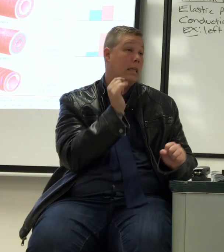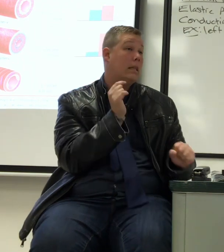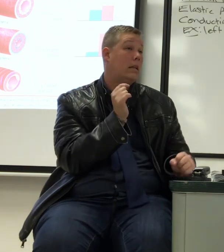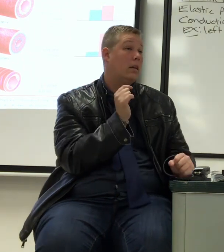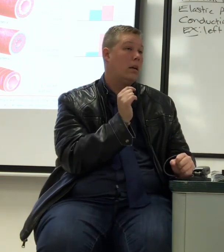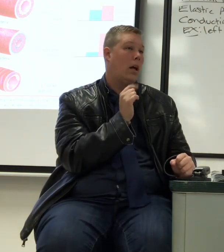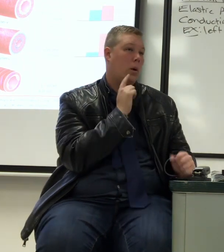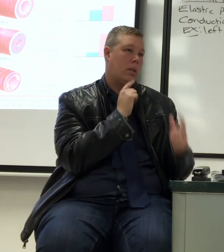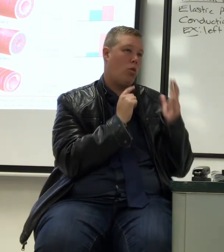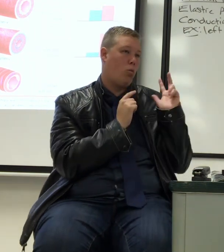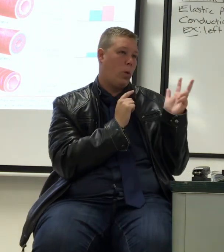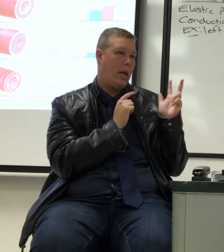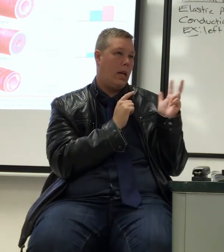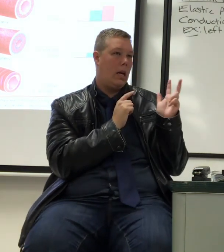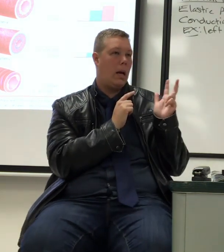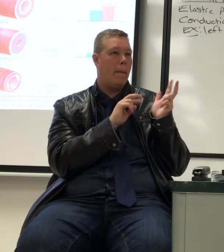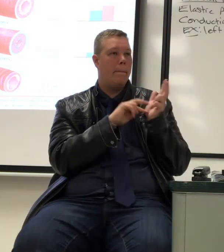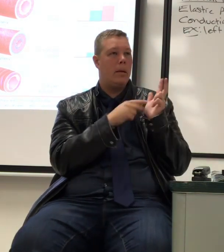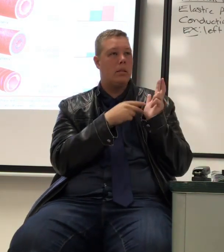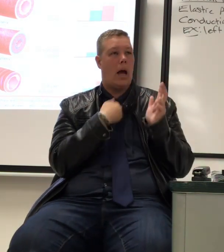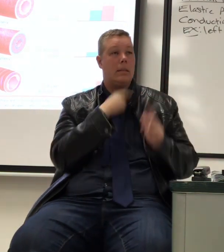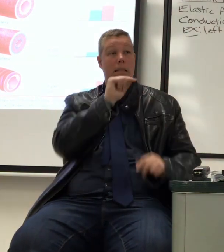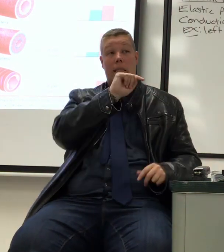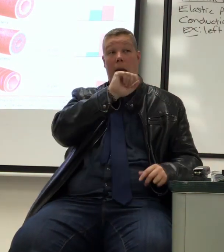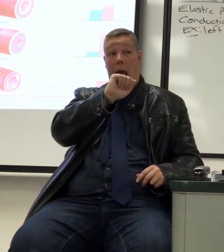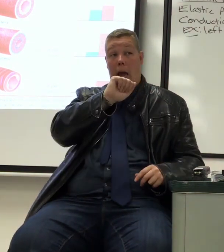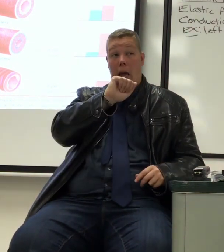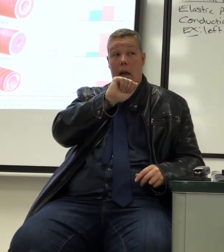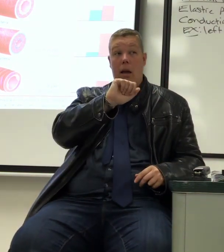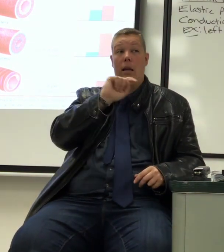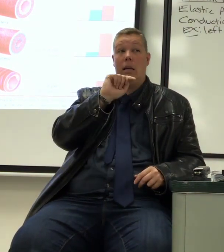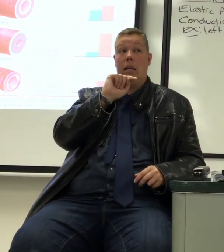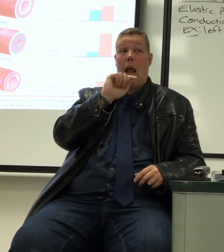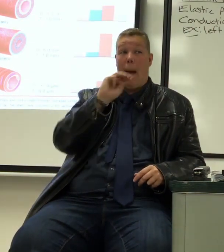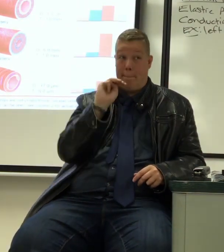should know that that means it has TA,